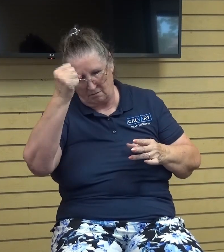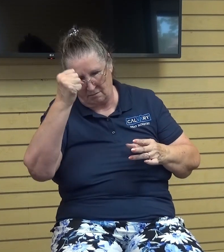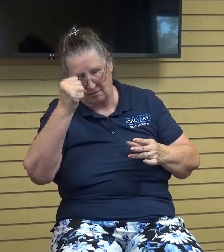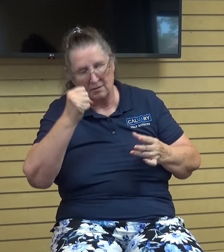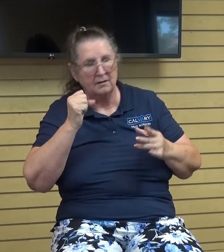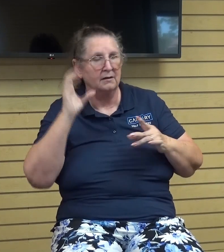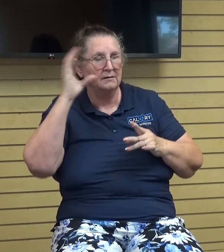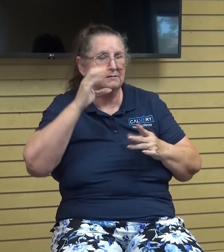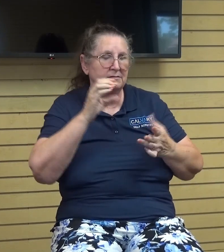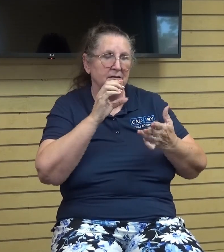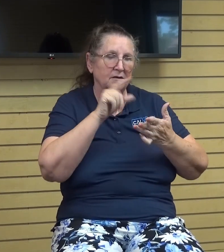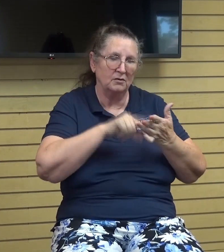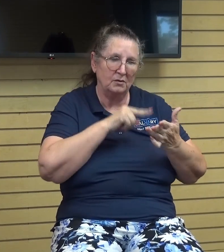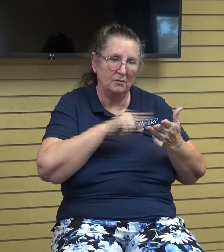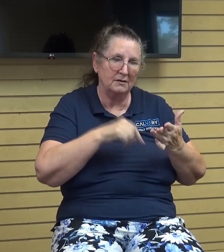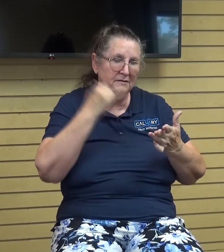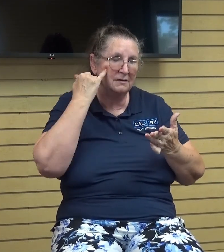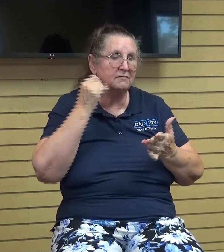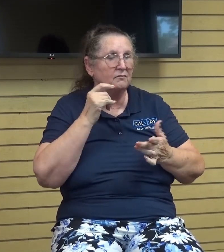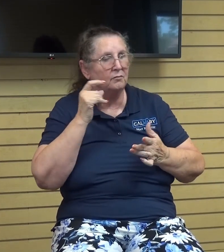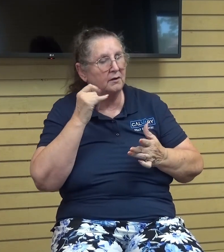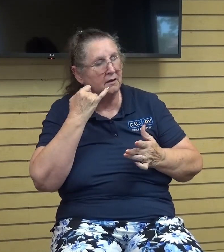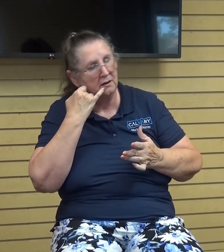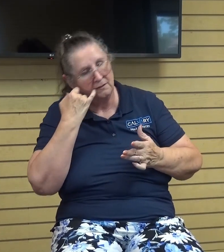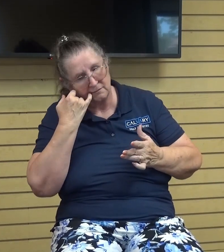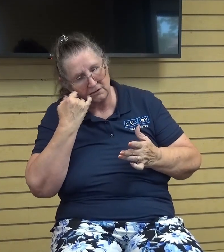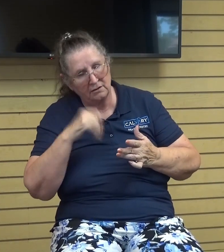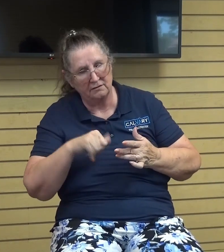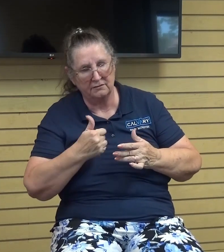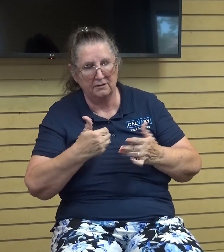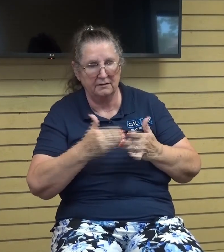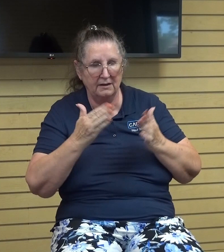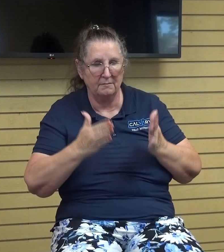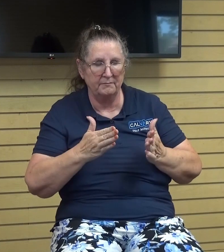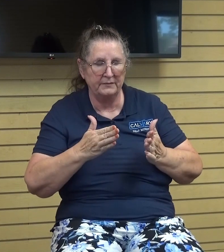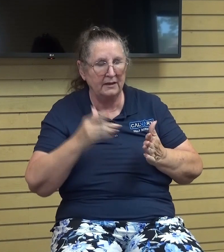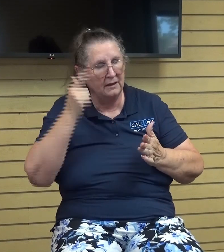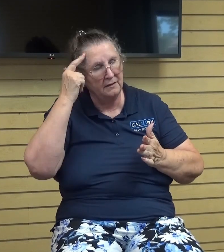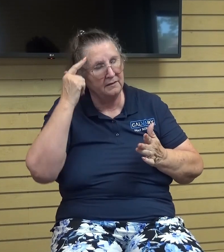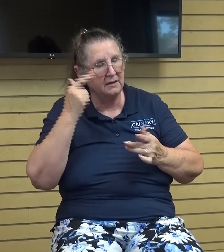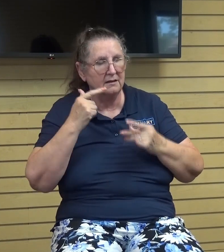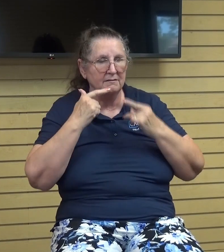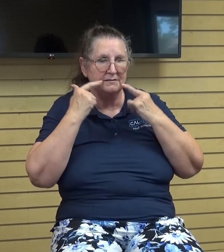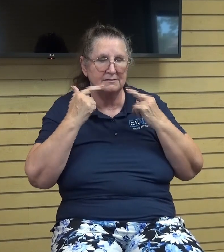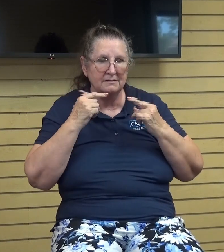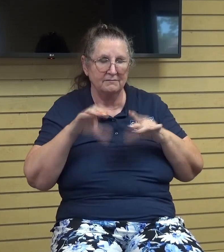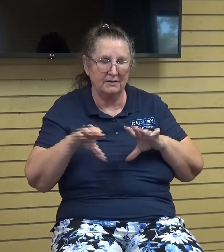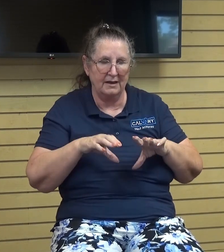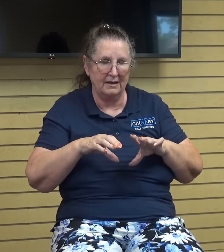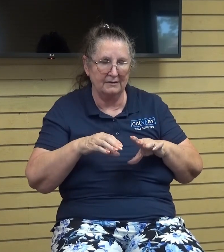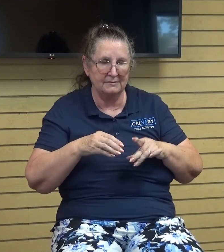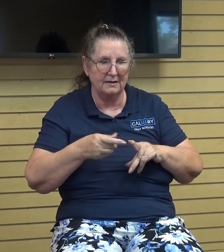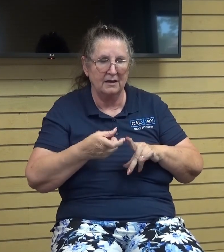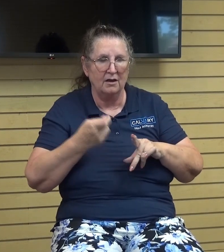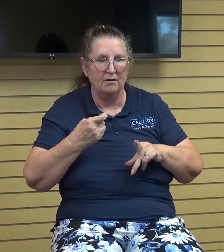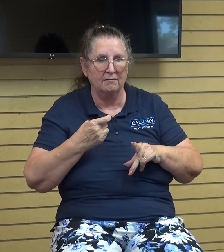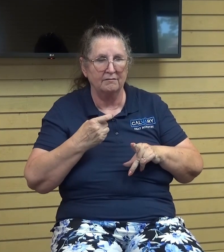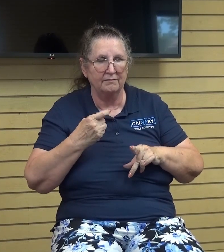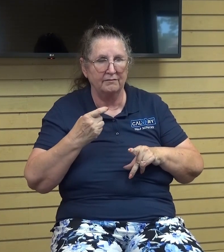catch ourselves in covetousness. Think of all the sinful acts that stem from covetousness. It bears some pretty ugly, rotten fruit.